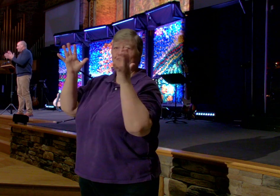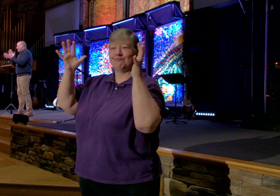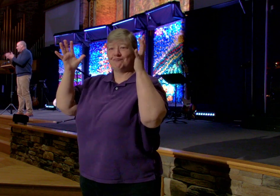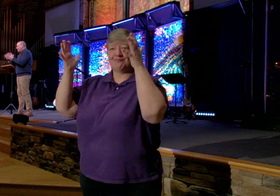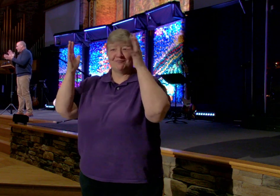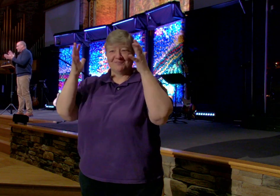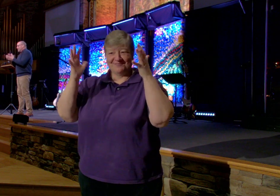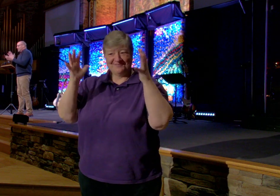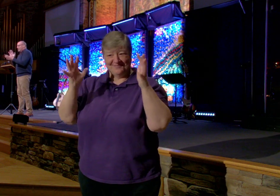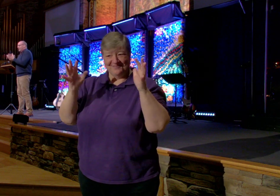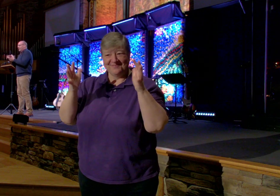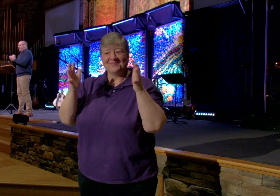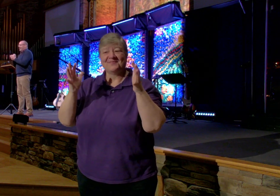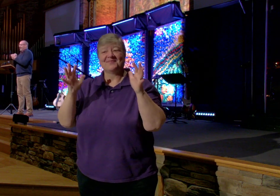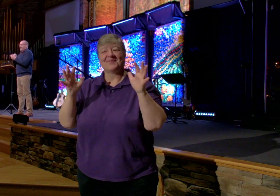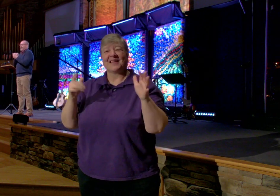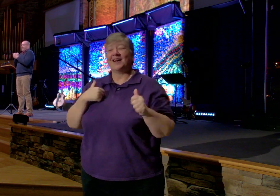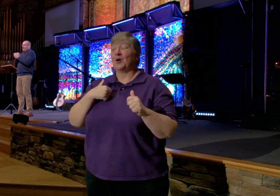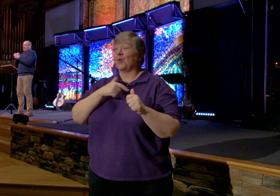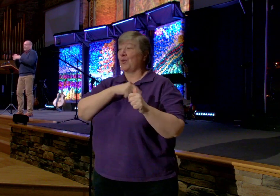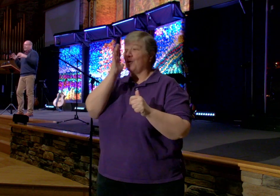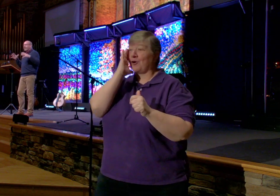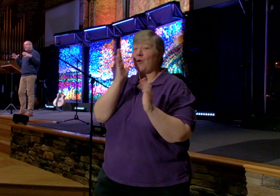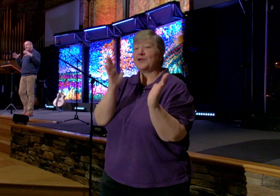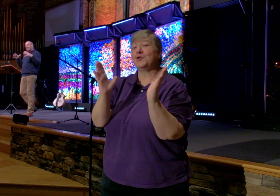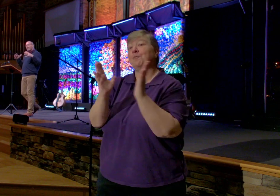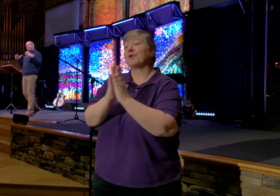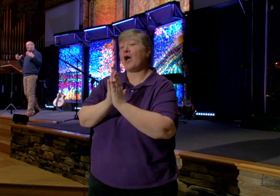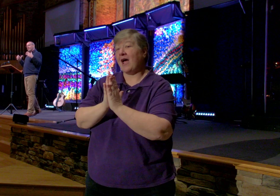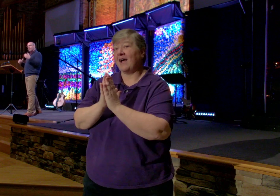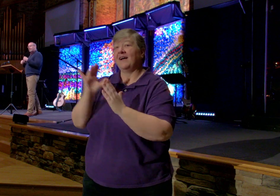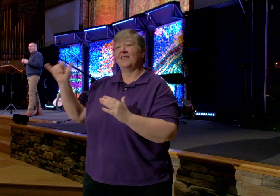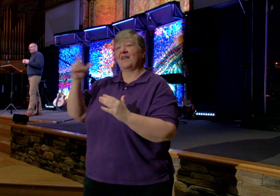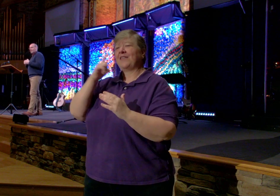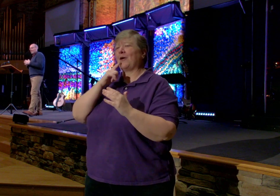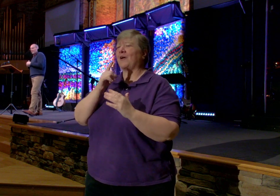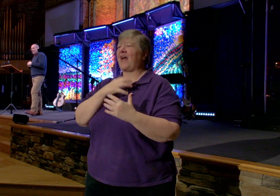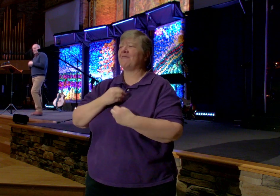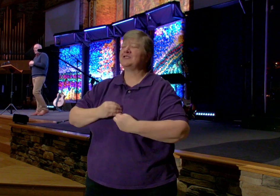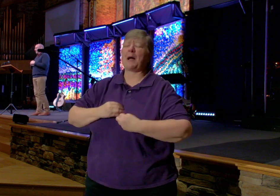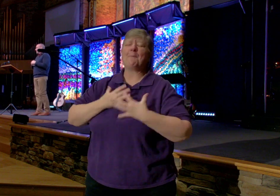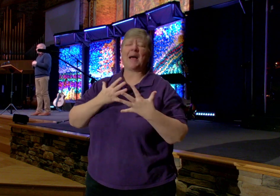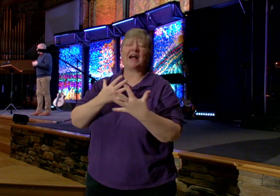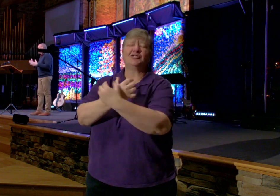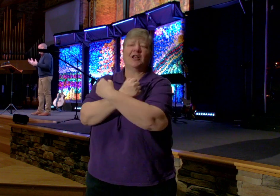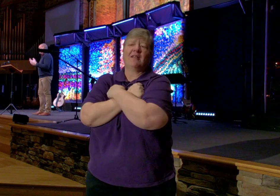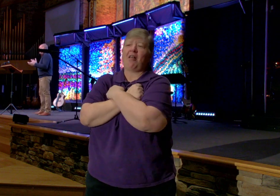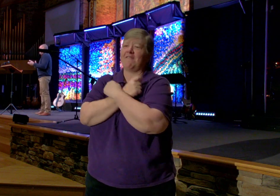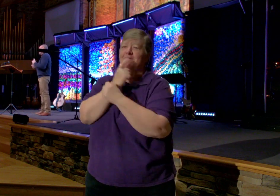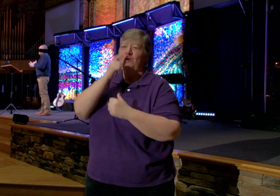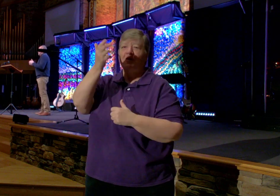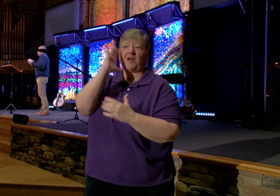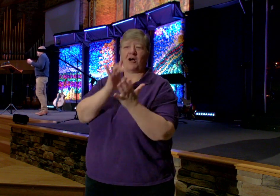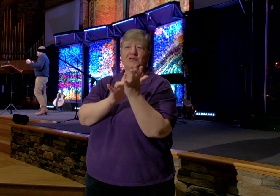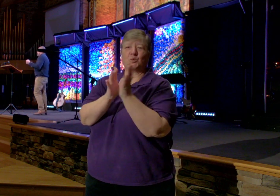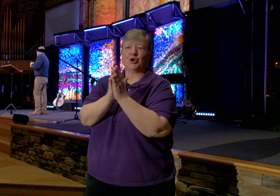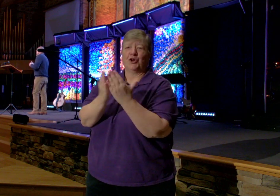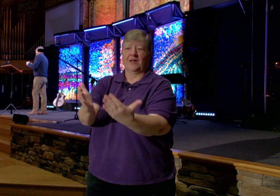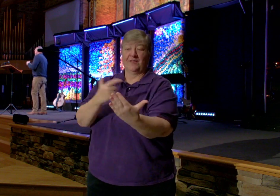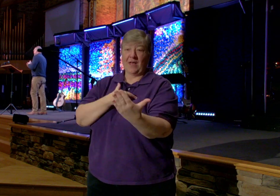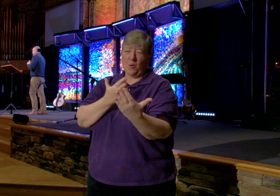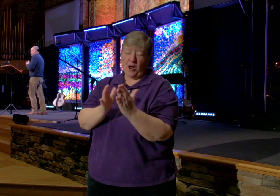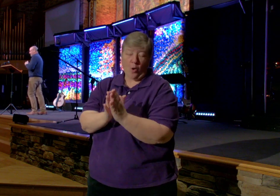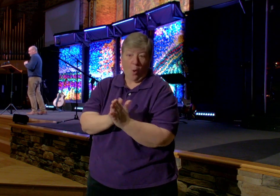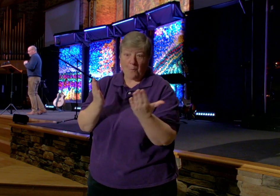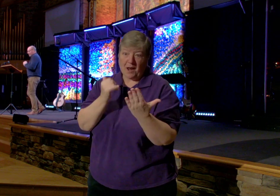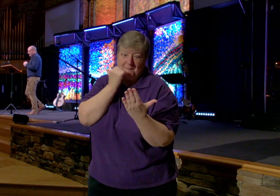praise. And we are going to pray that they would just have a passion and a love for God's Word and that Bible. They want